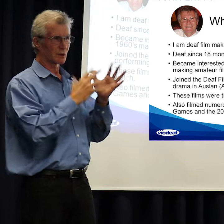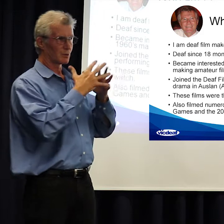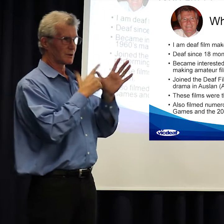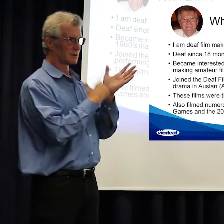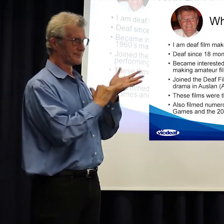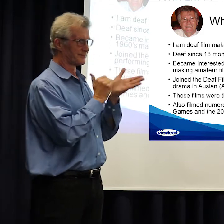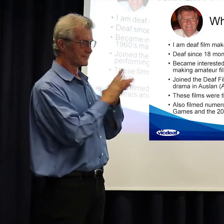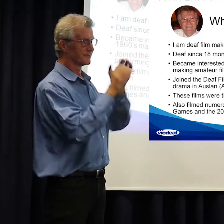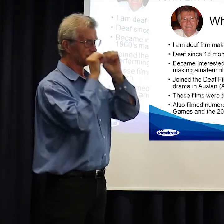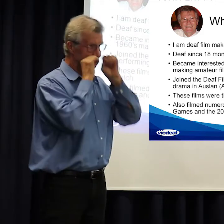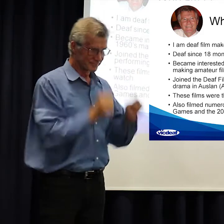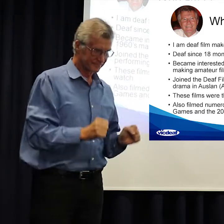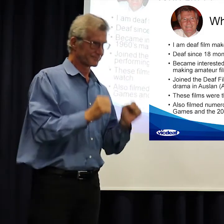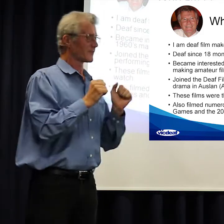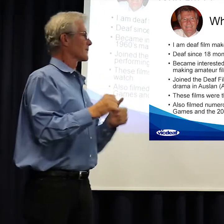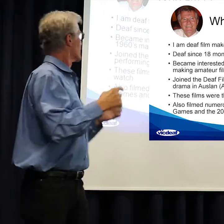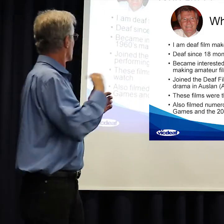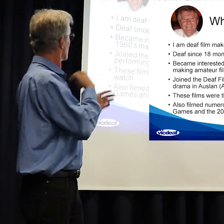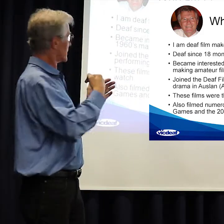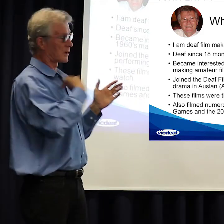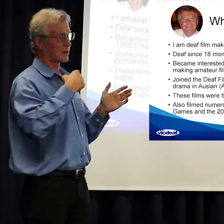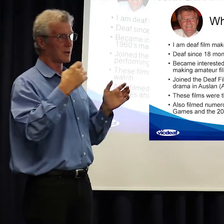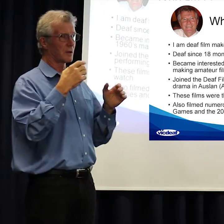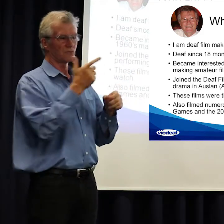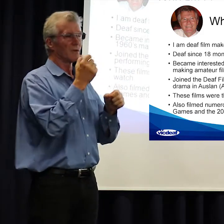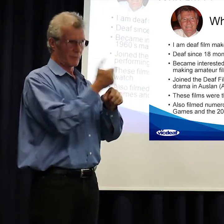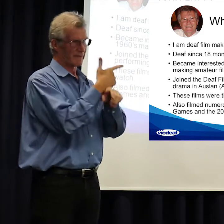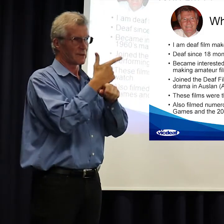My name is Julian Walsh. This is my sign name.